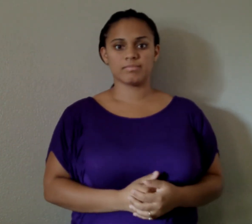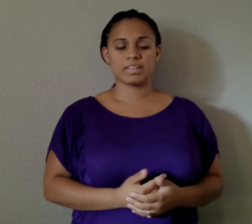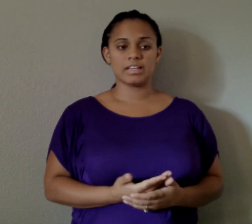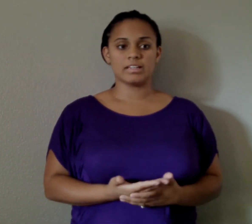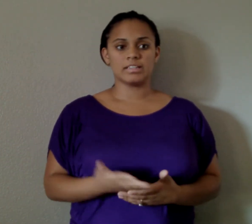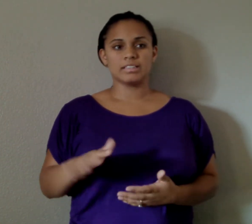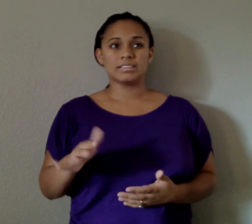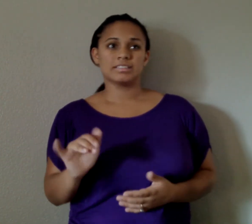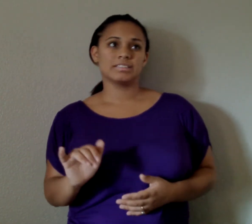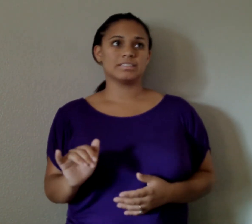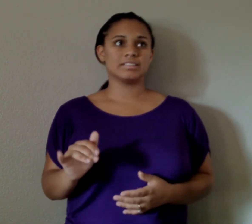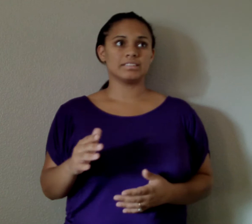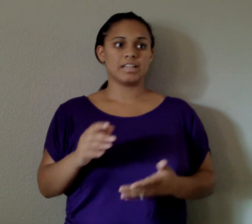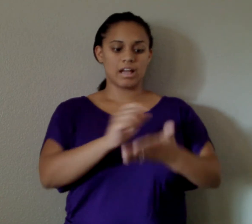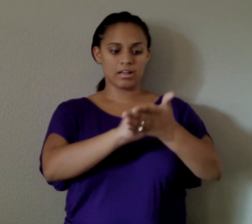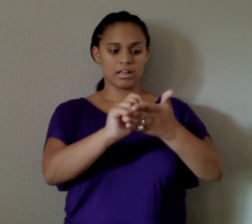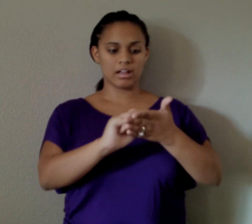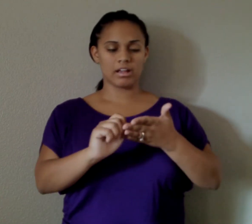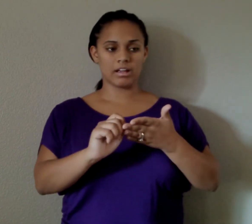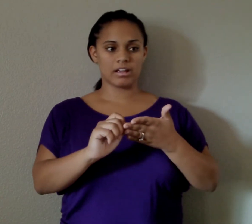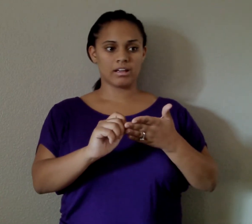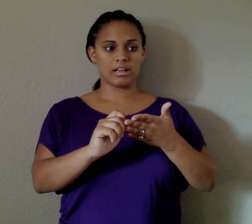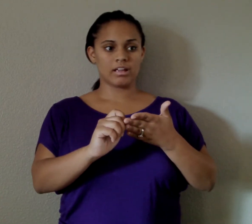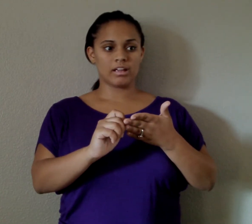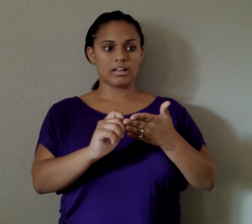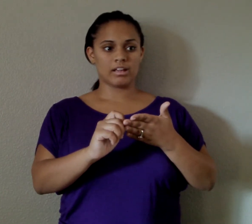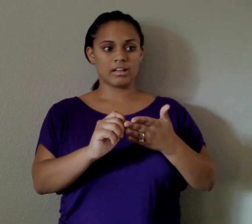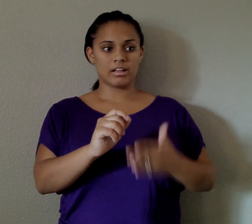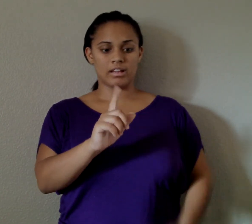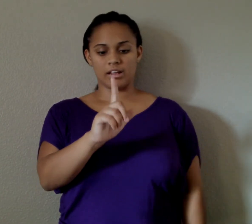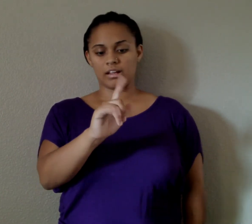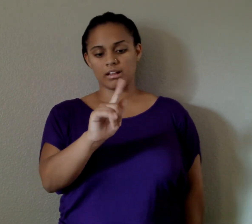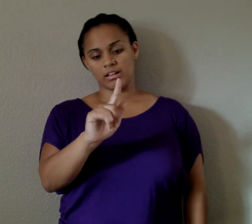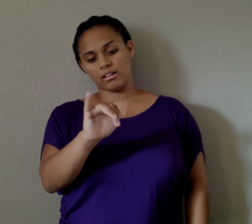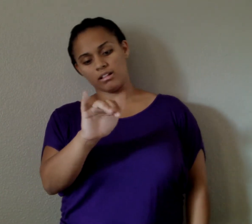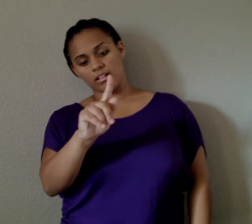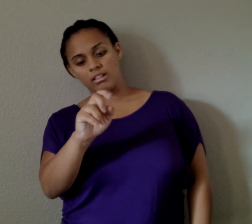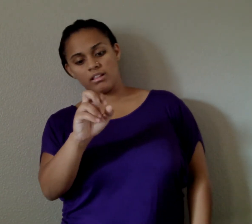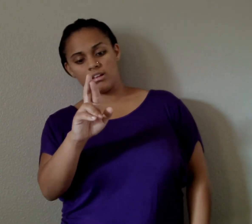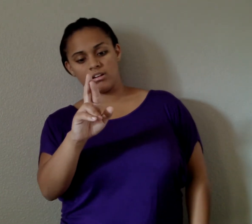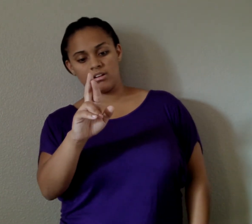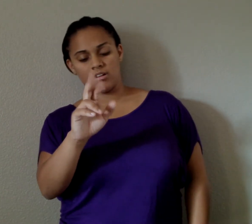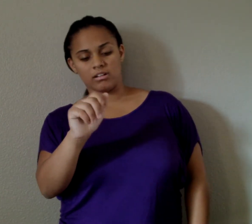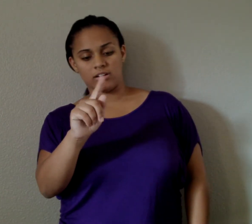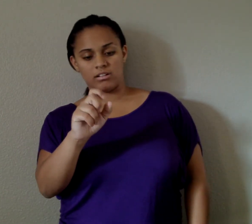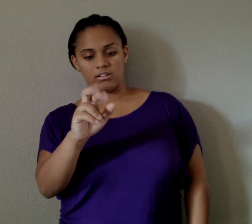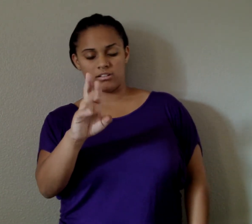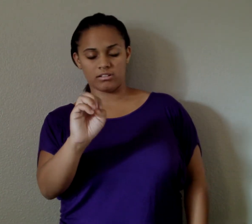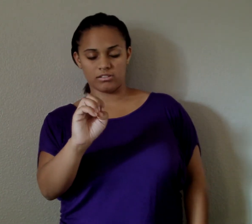will. Certainly not like a master's thesis, but it's a start. So students are